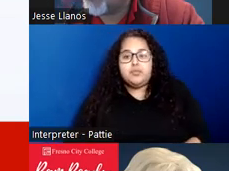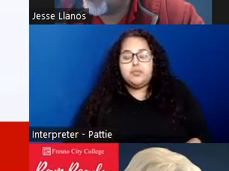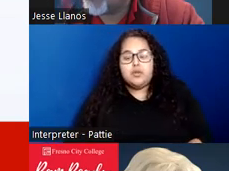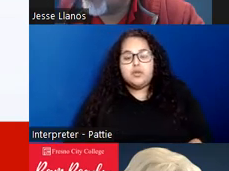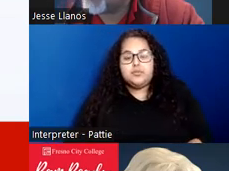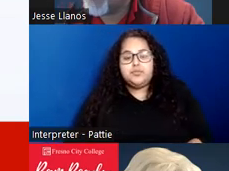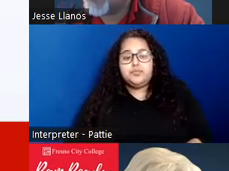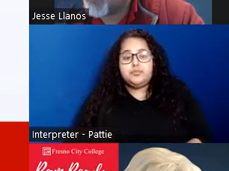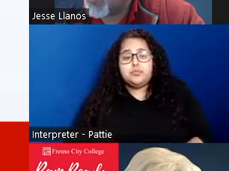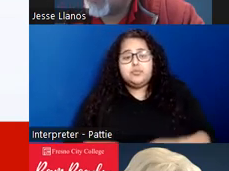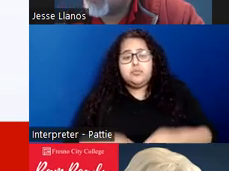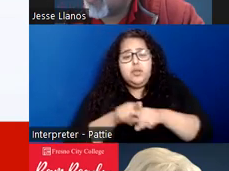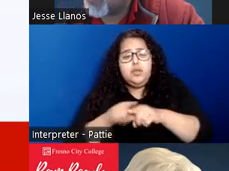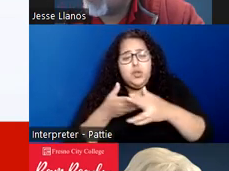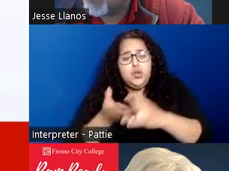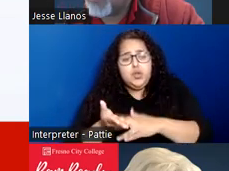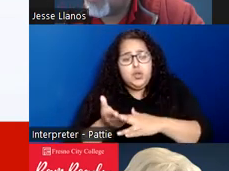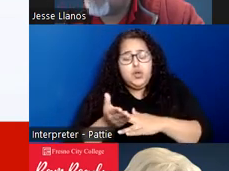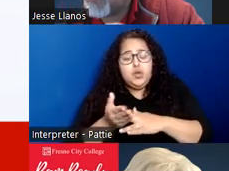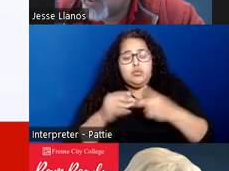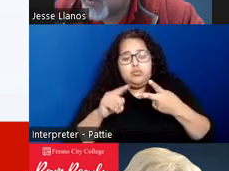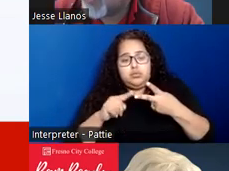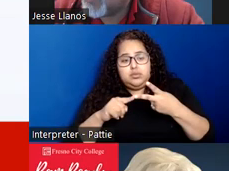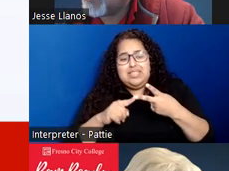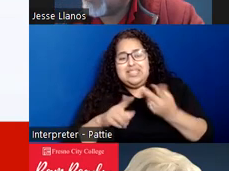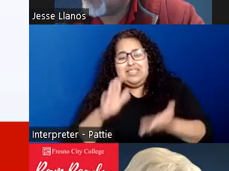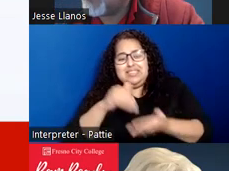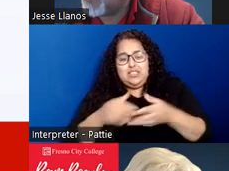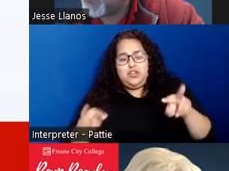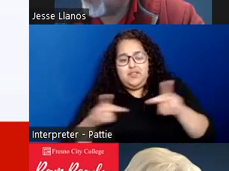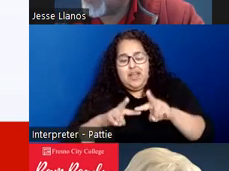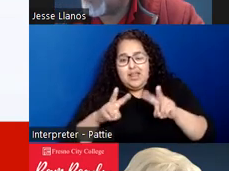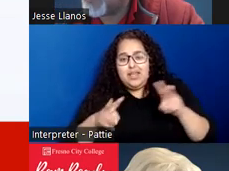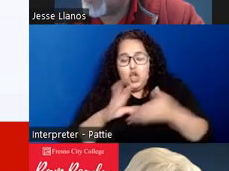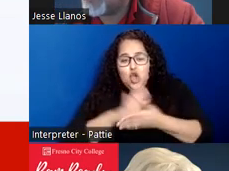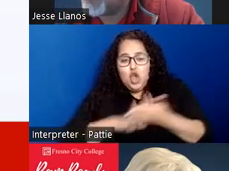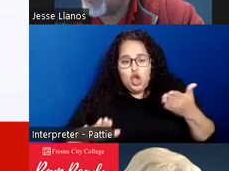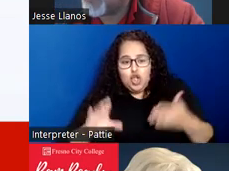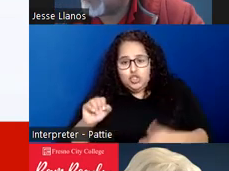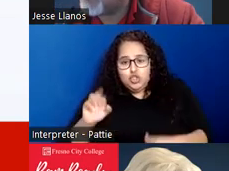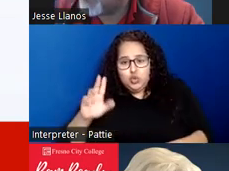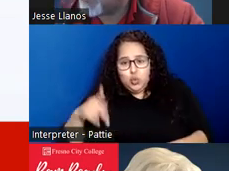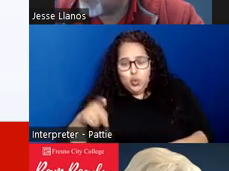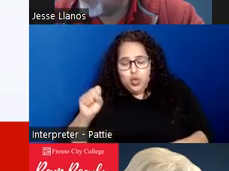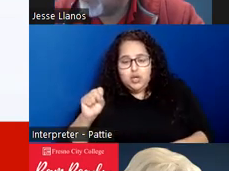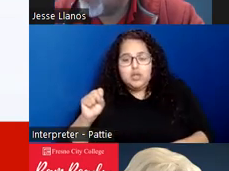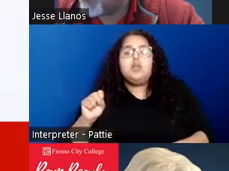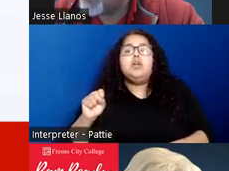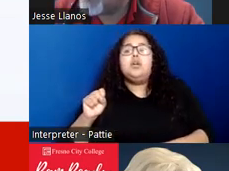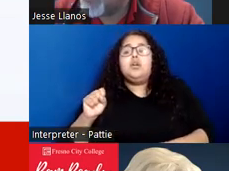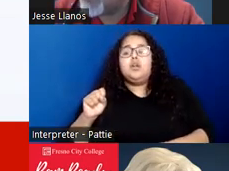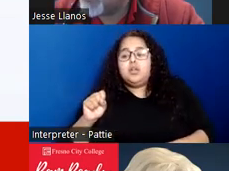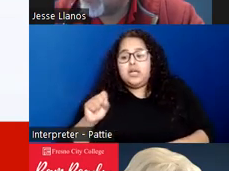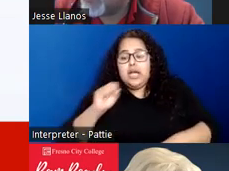also through the Central Valley College Corps. Very similar. You could be working at in